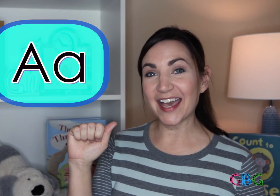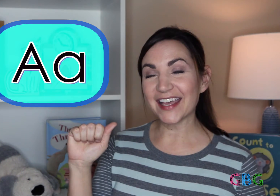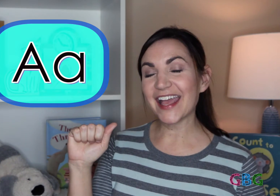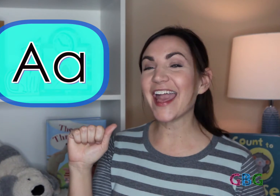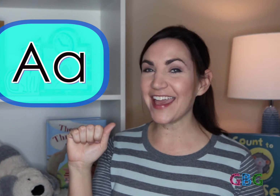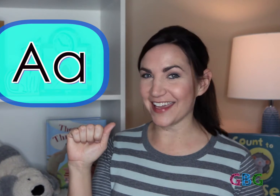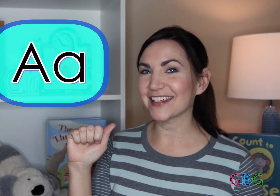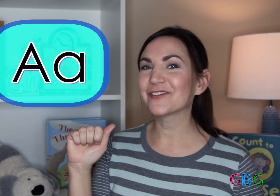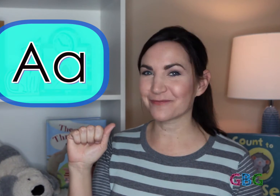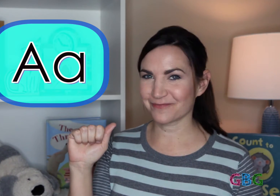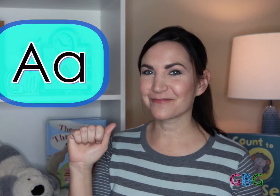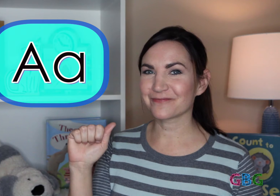A,